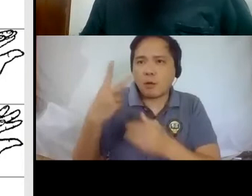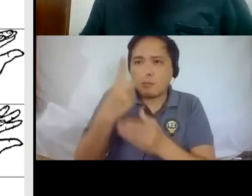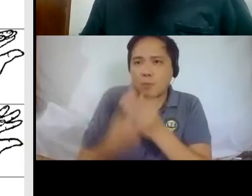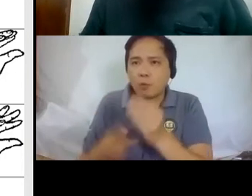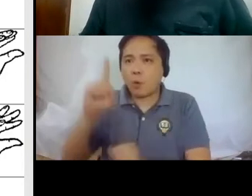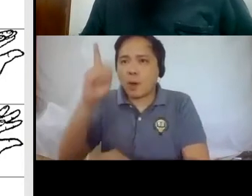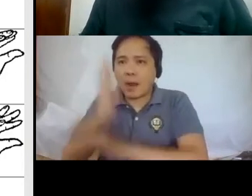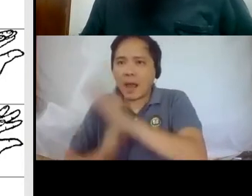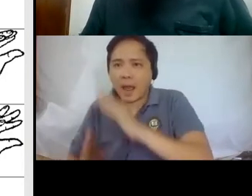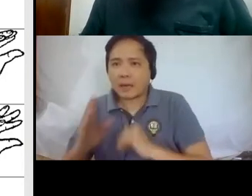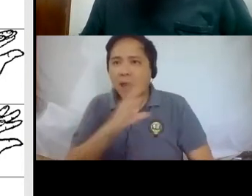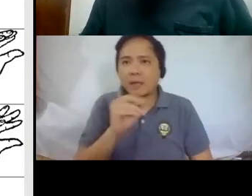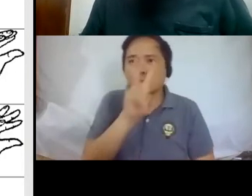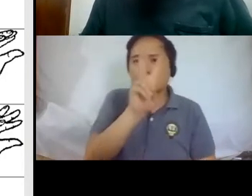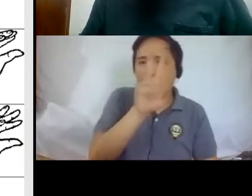result.